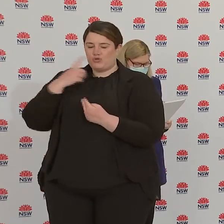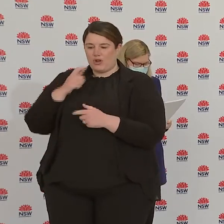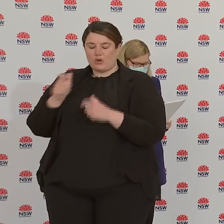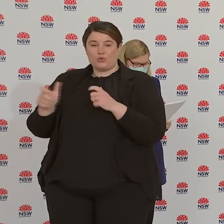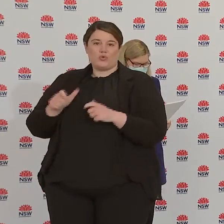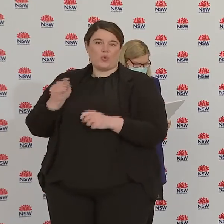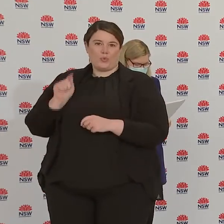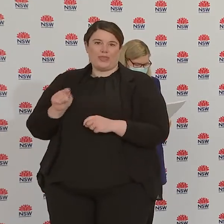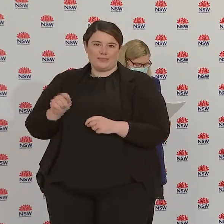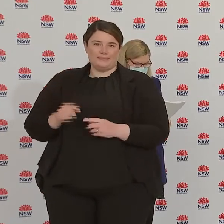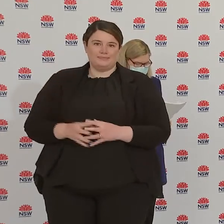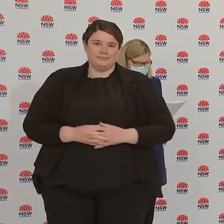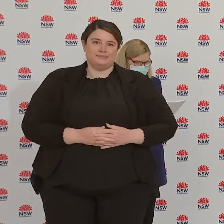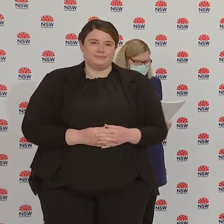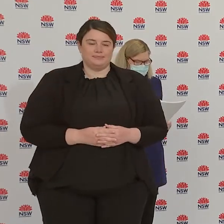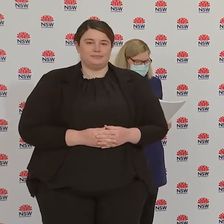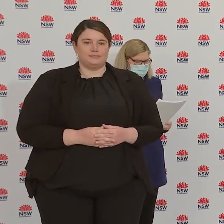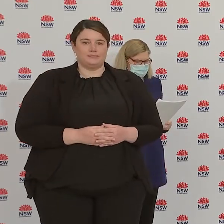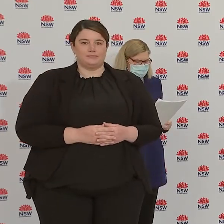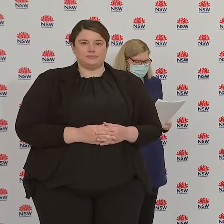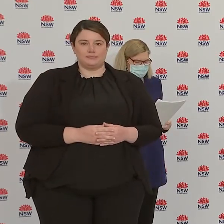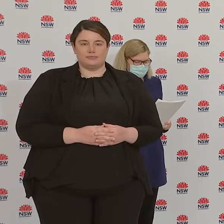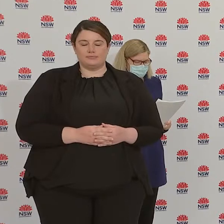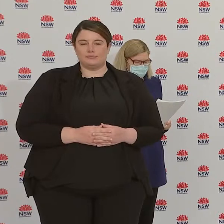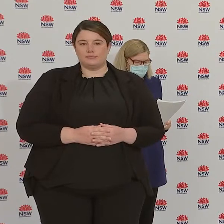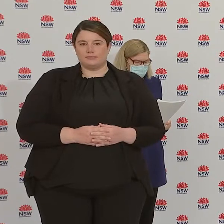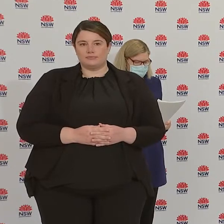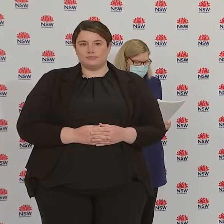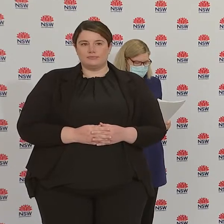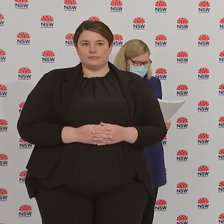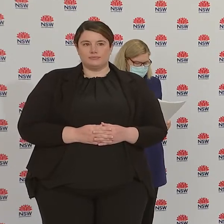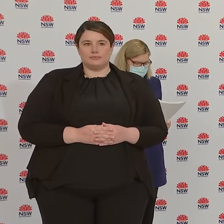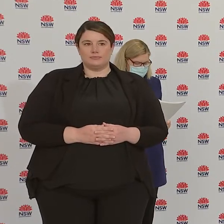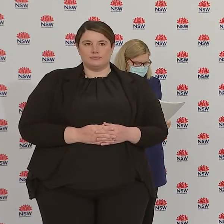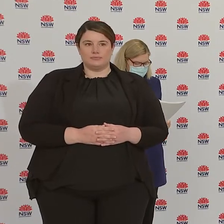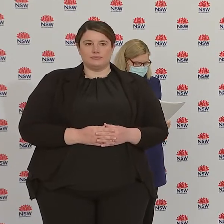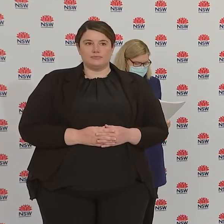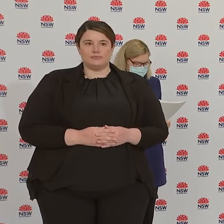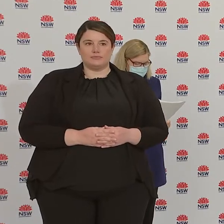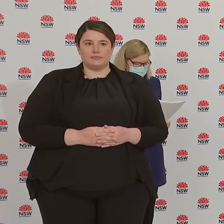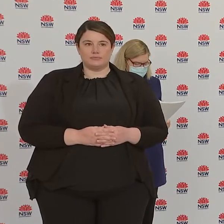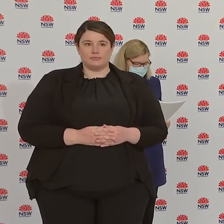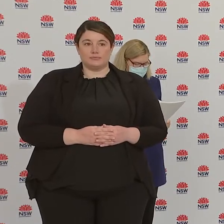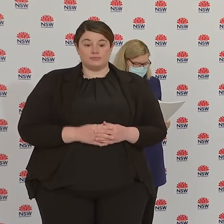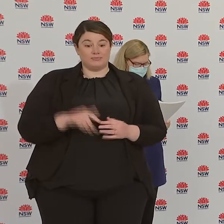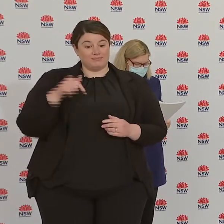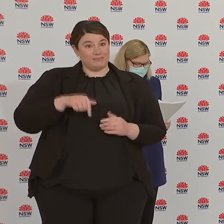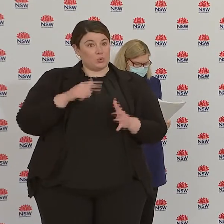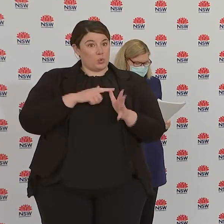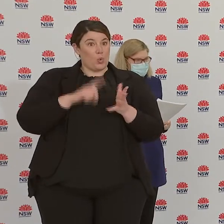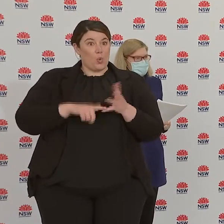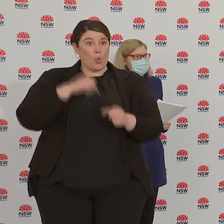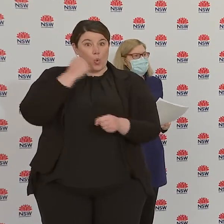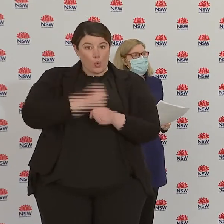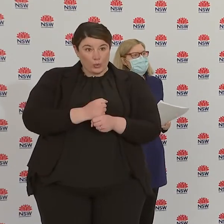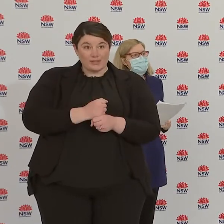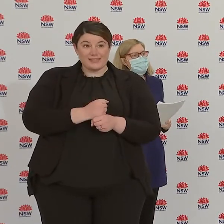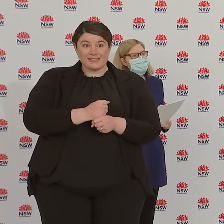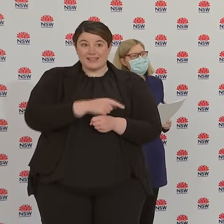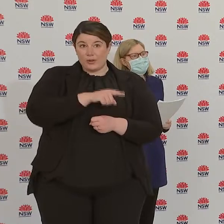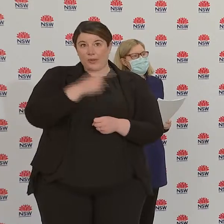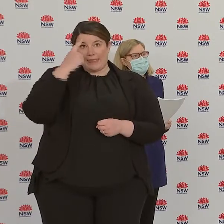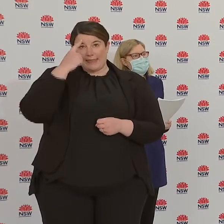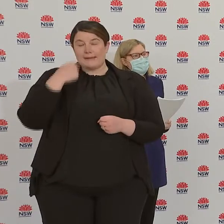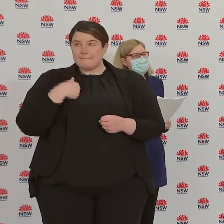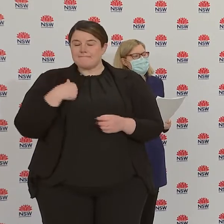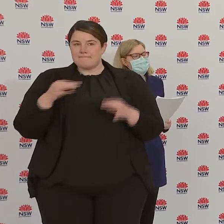the back of moving forward. Can I stress that August is the month where all of us should come forward and get